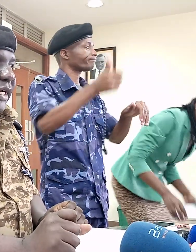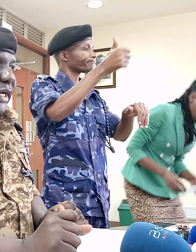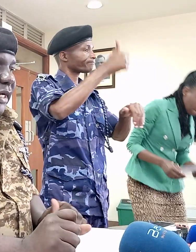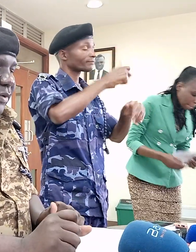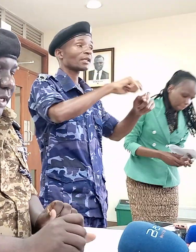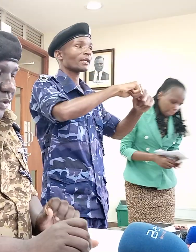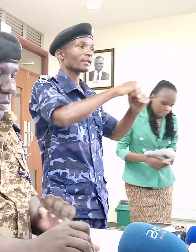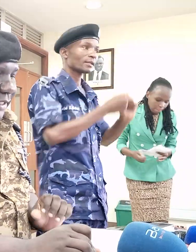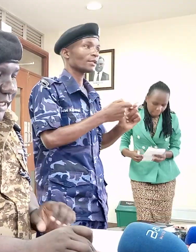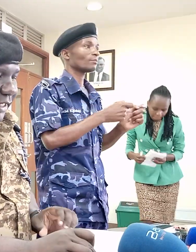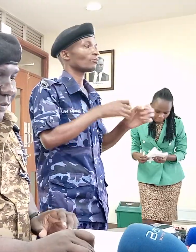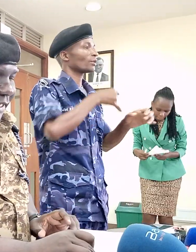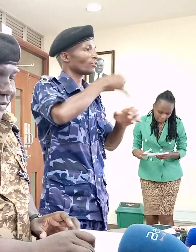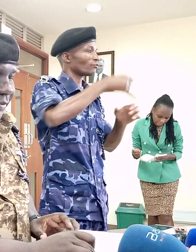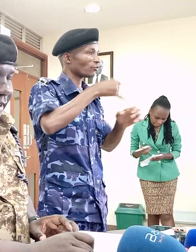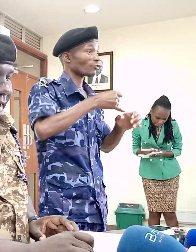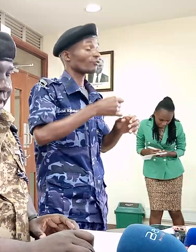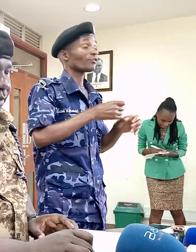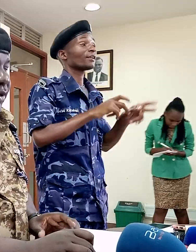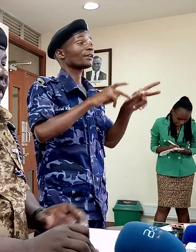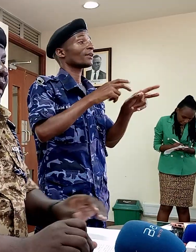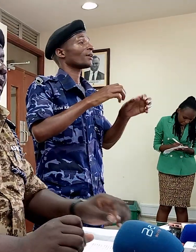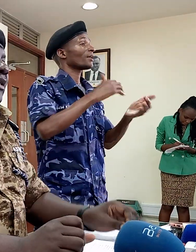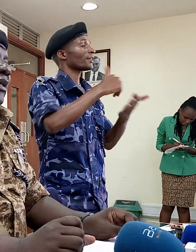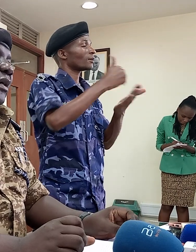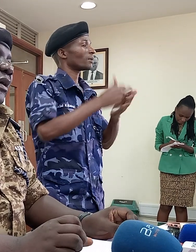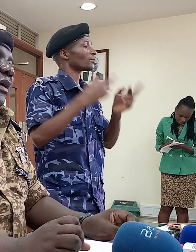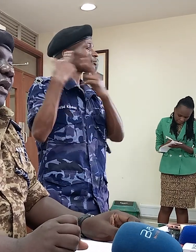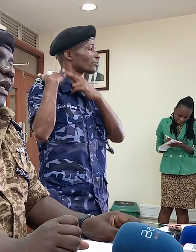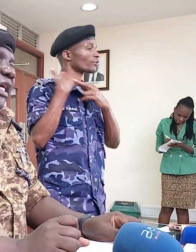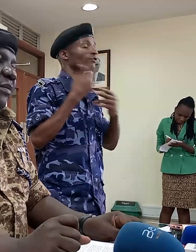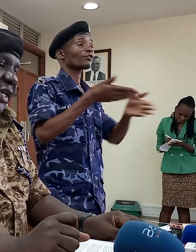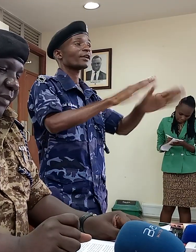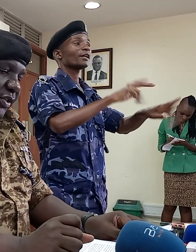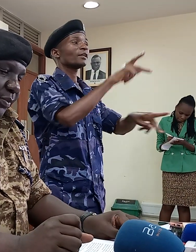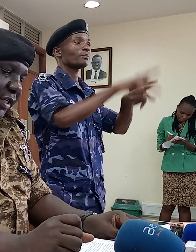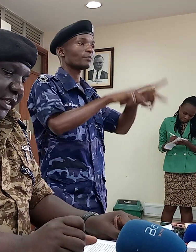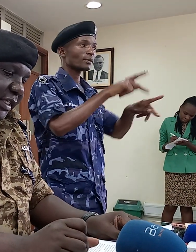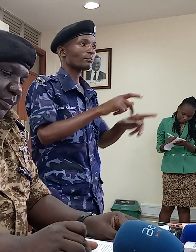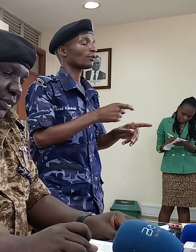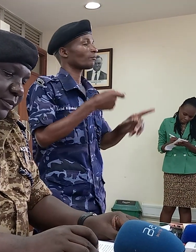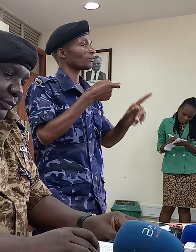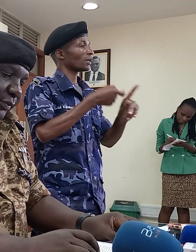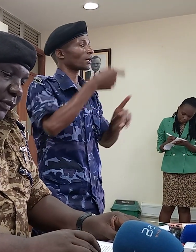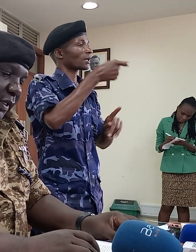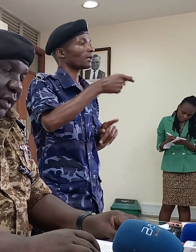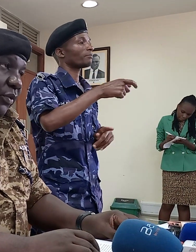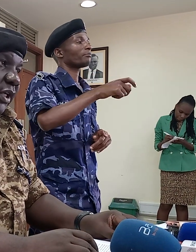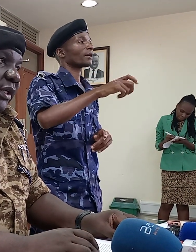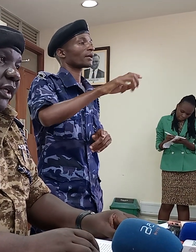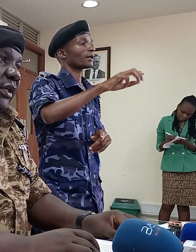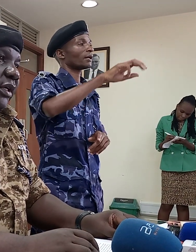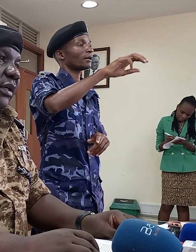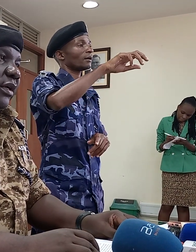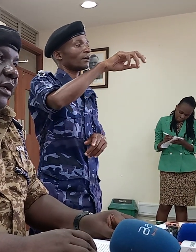involving our homicide experts from CID headquarters, Kampala Metropolitan.